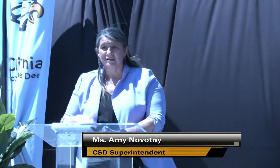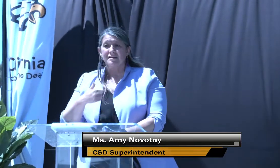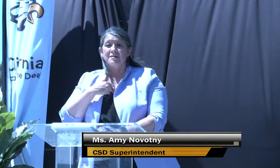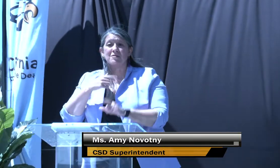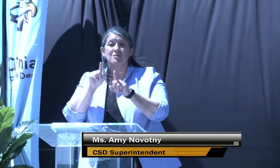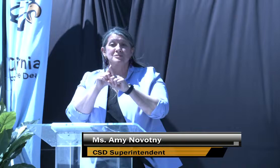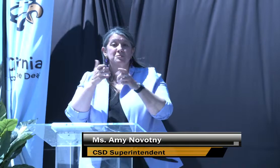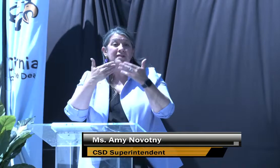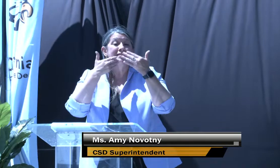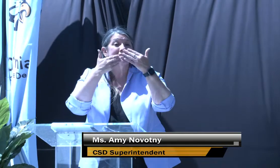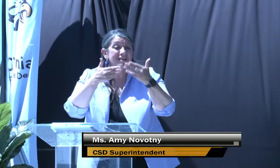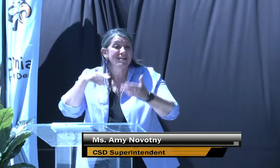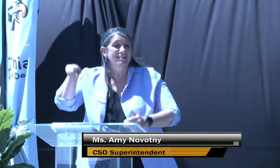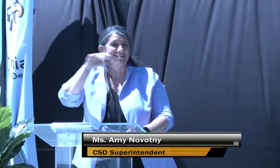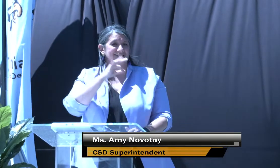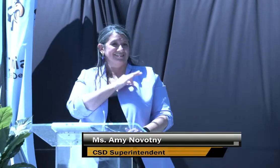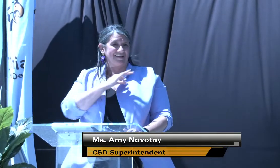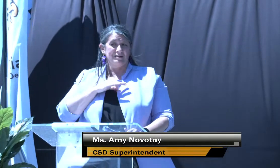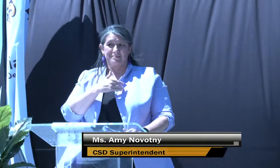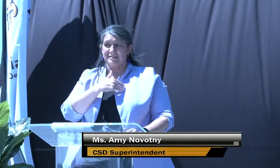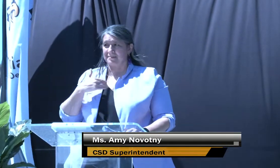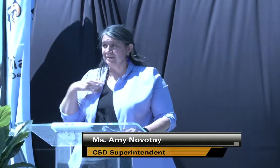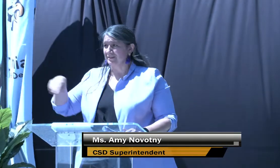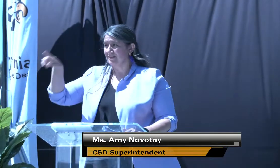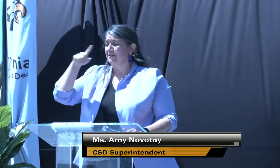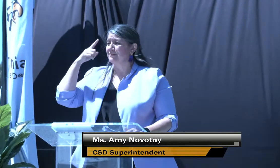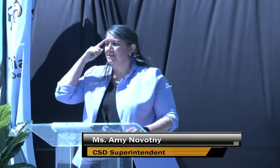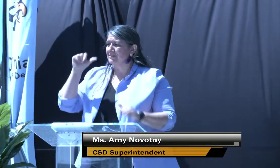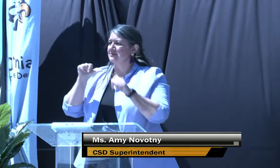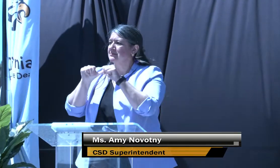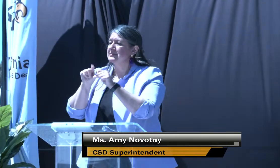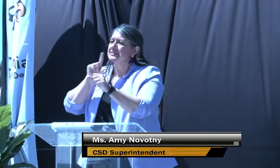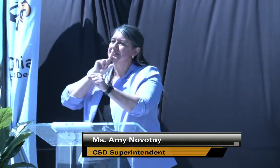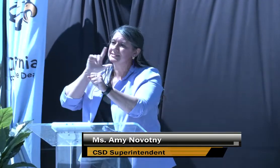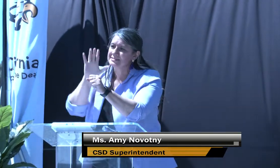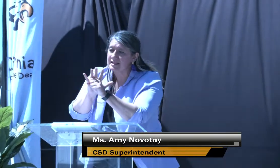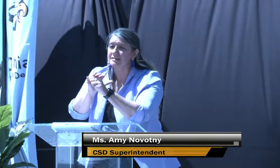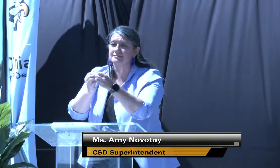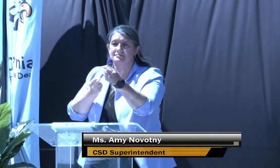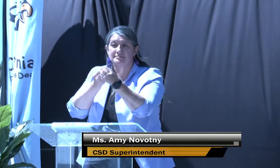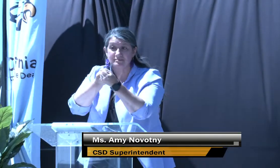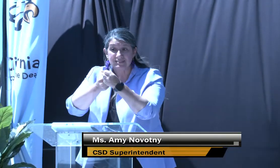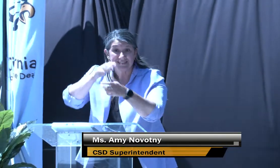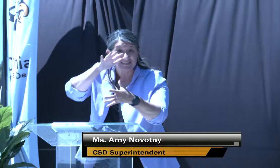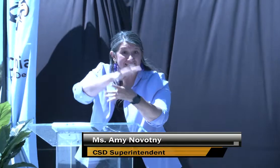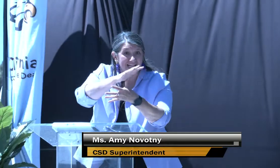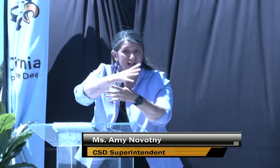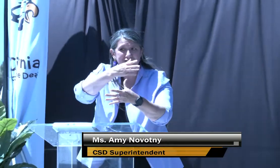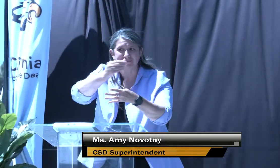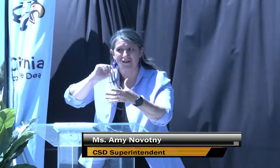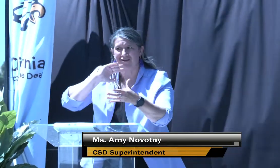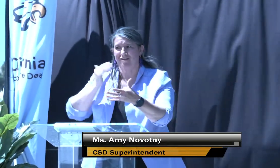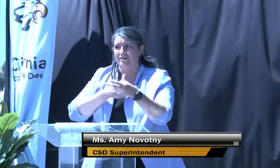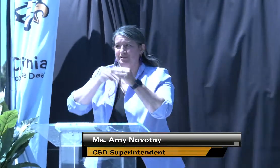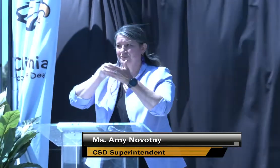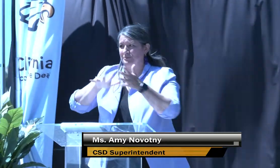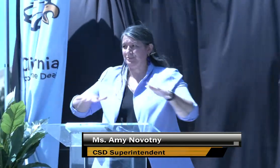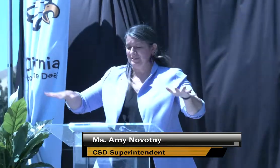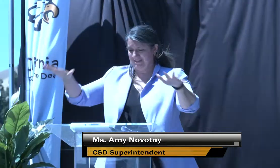to CSD. We also want to thank the staff and family members who've had an ongoing commitment